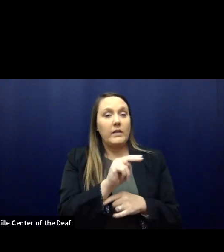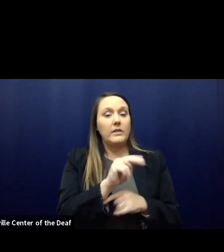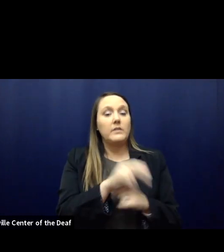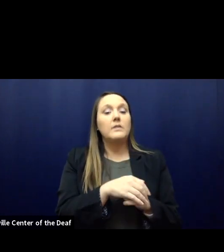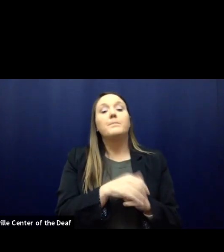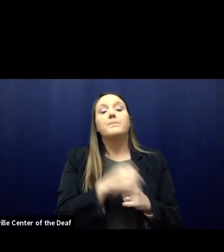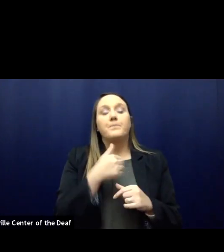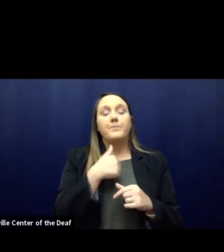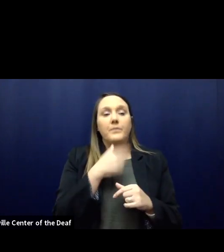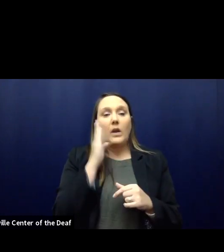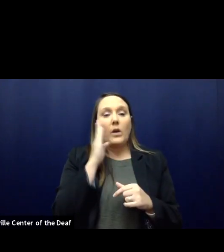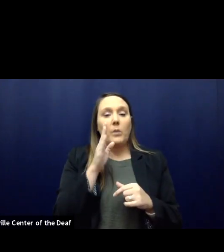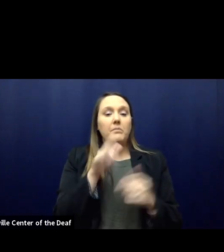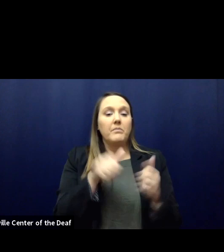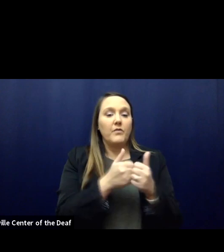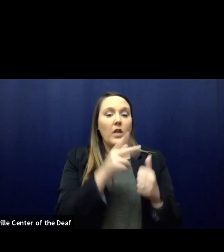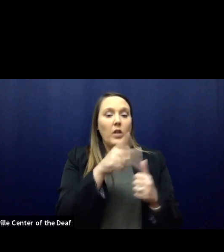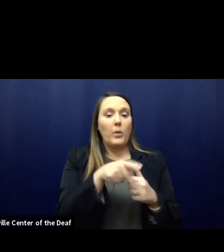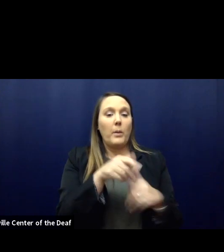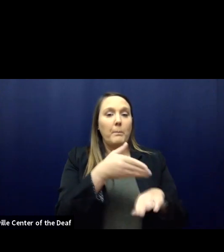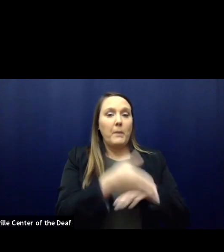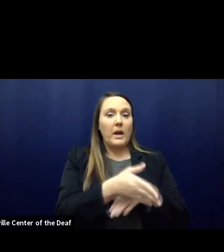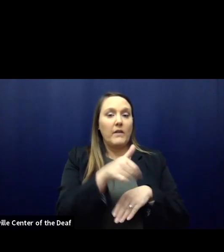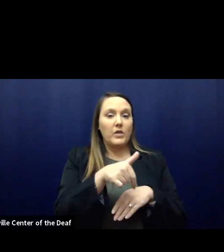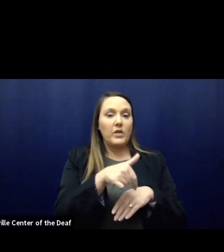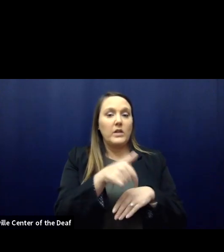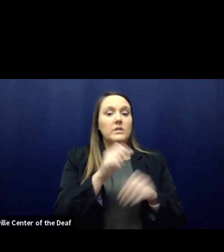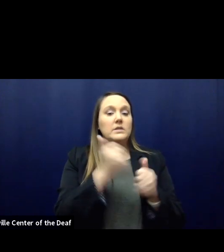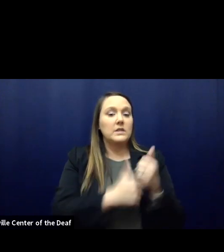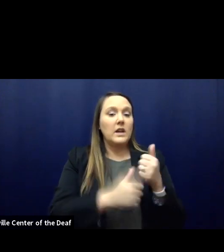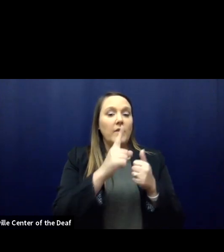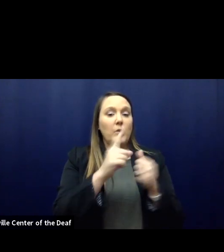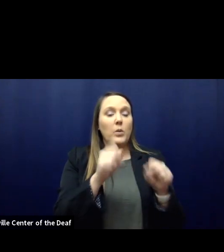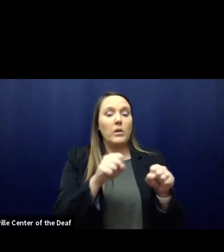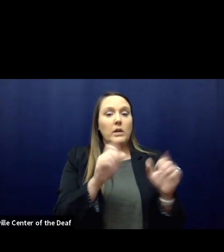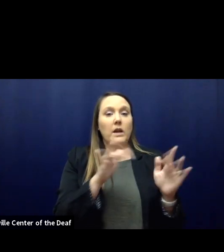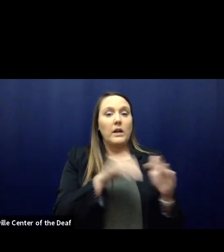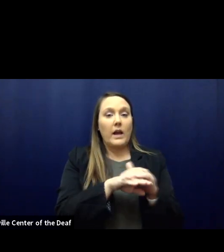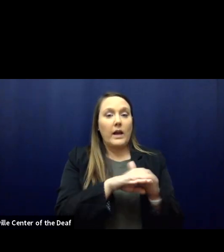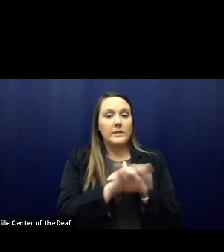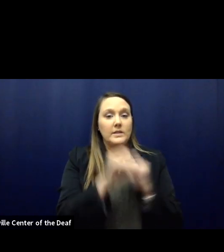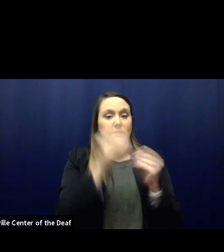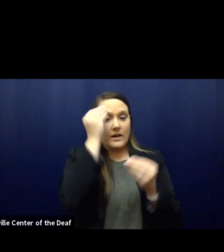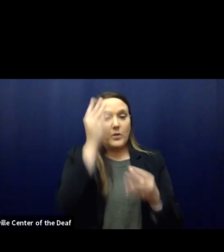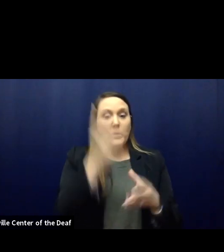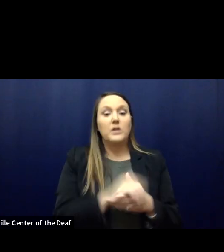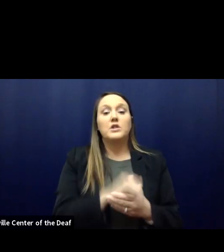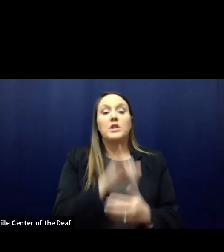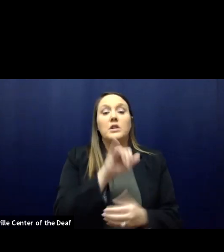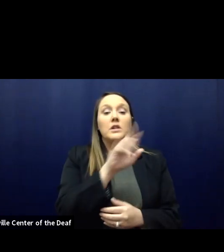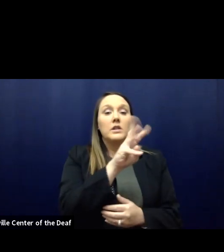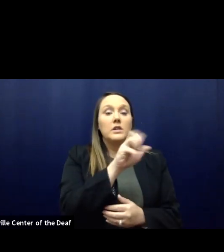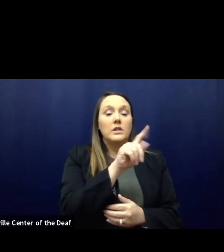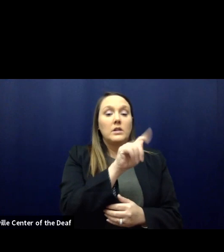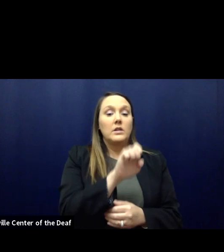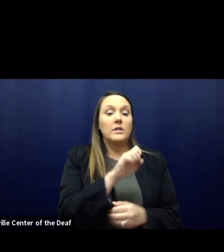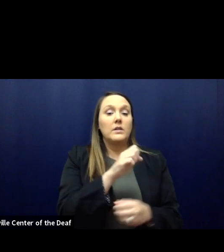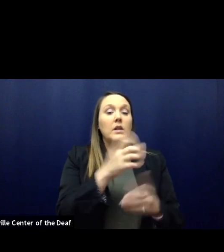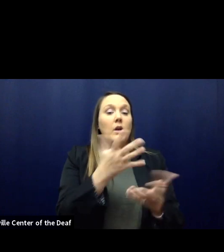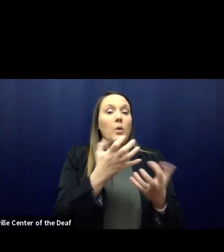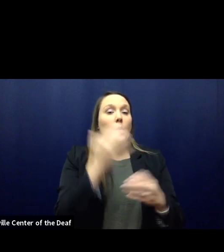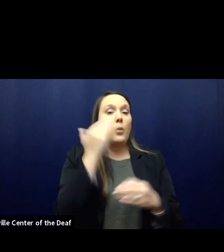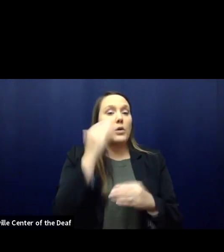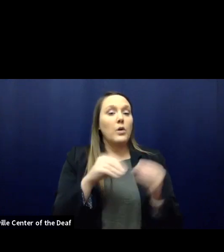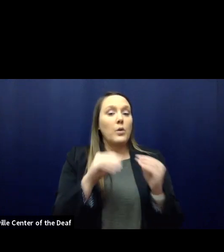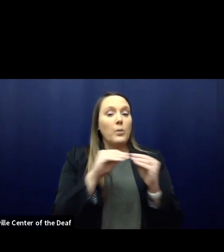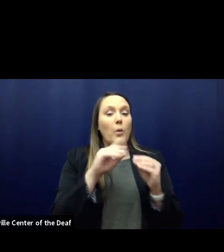after this that everyone can access that information. Jeff from WATE, he'd like to know more about how